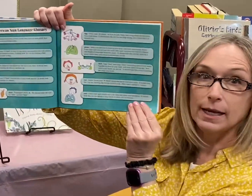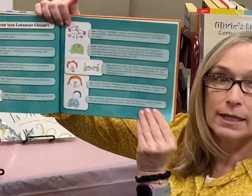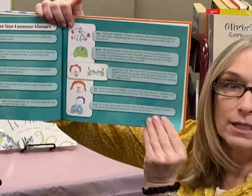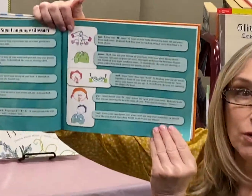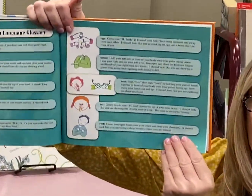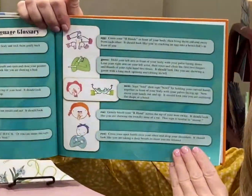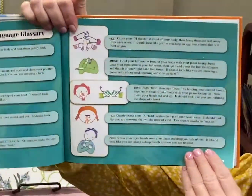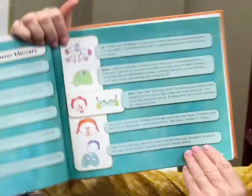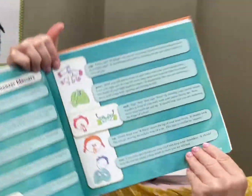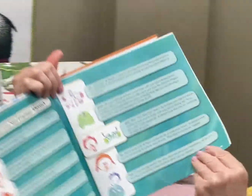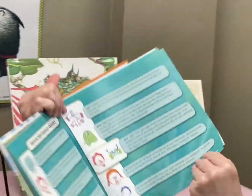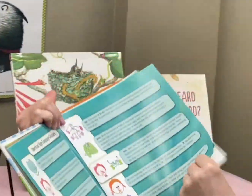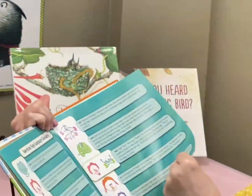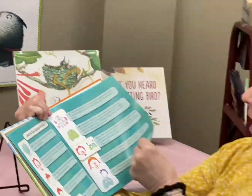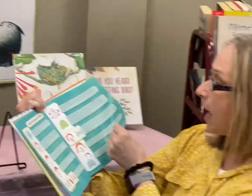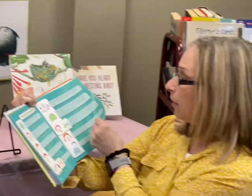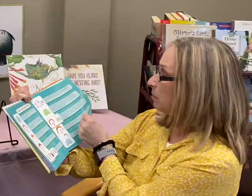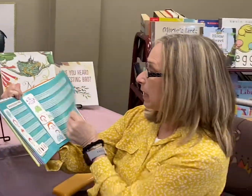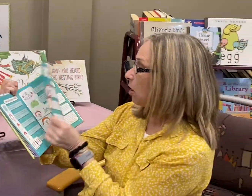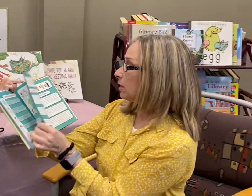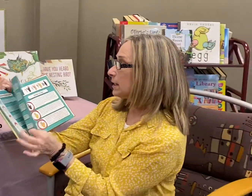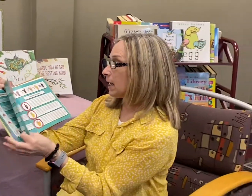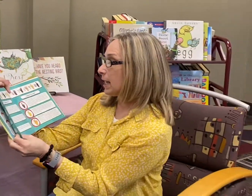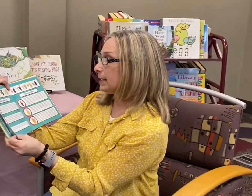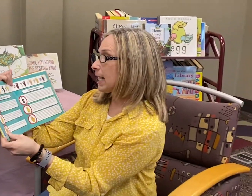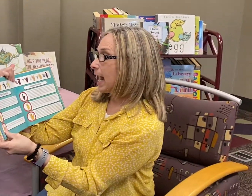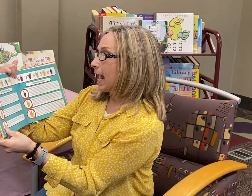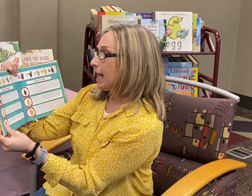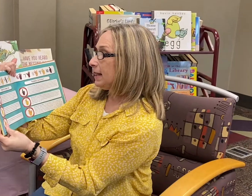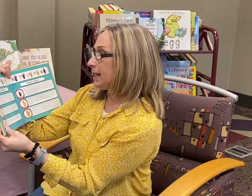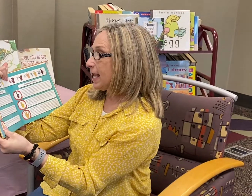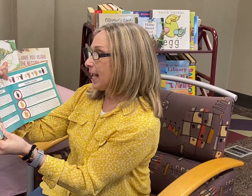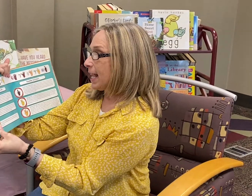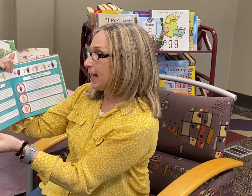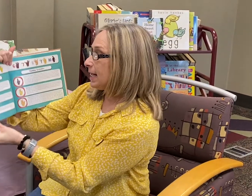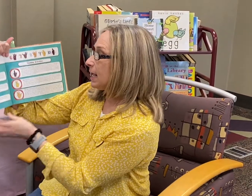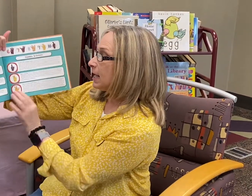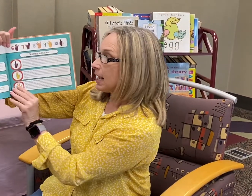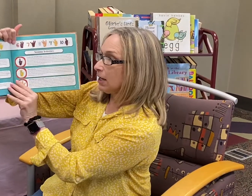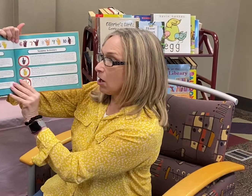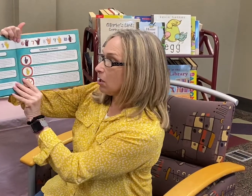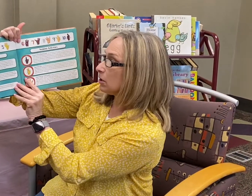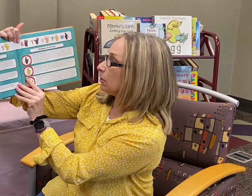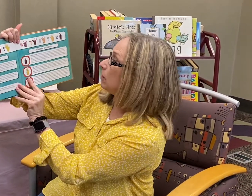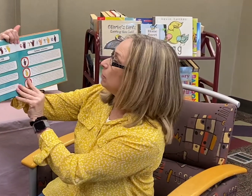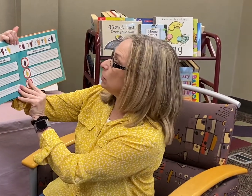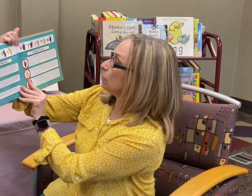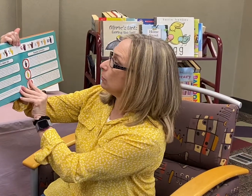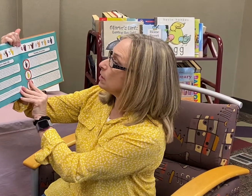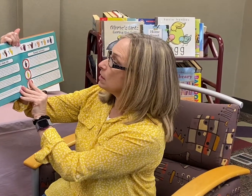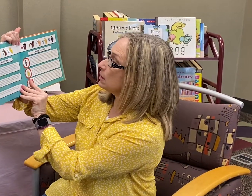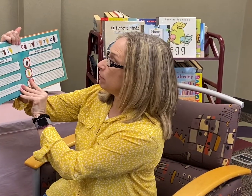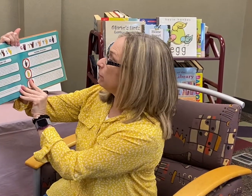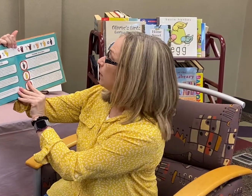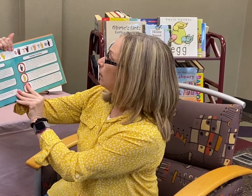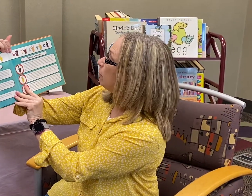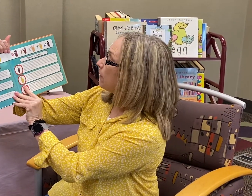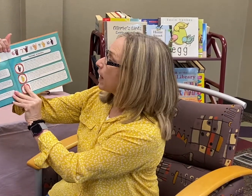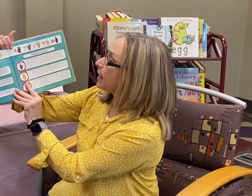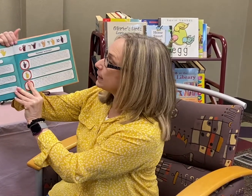it tells you everything, how to make all the signs, and then it also gives you some fun facts and